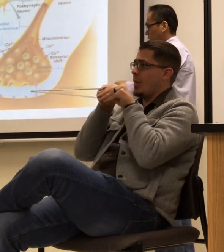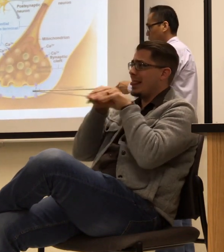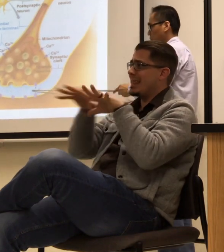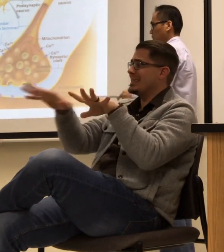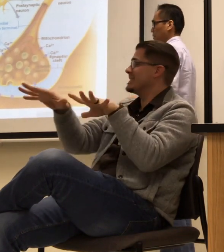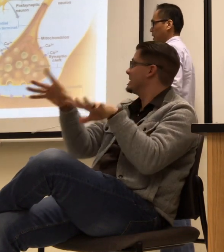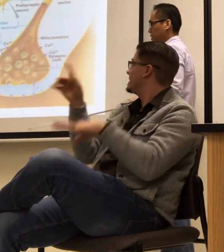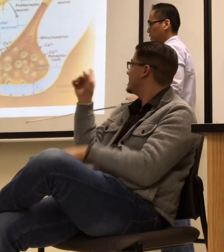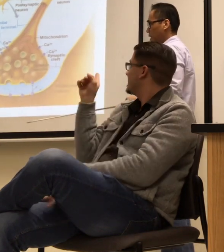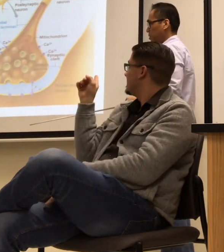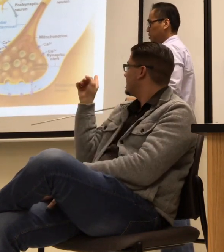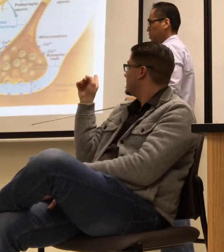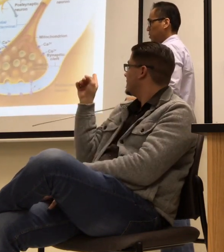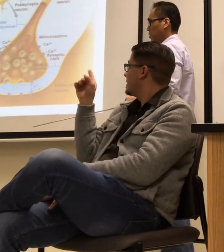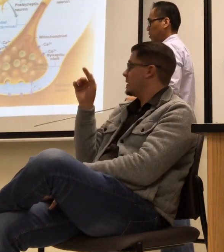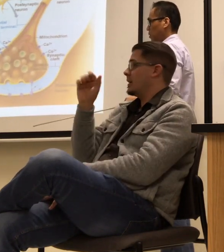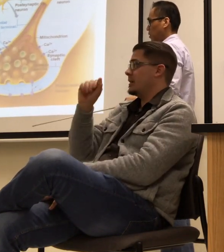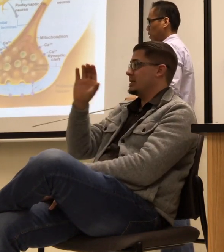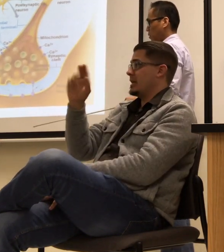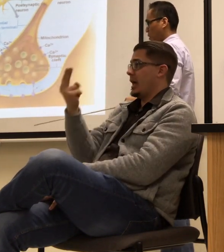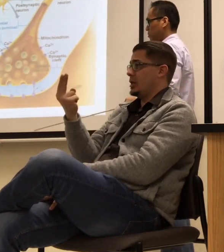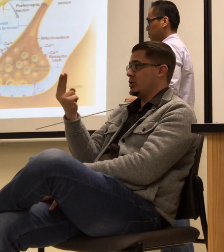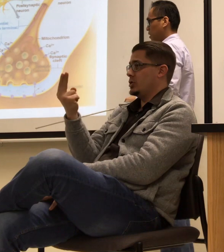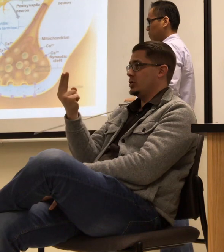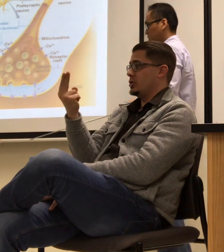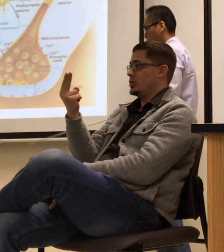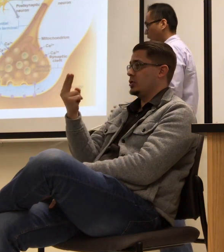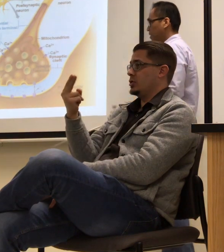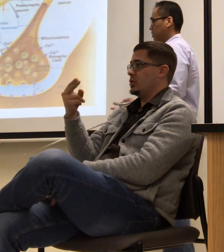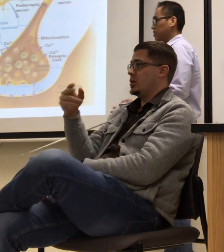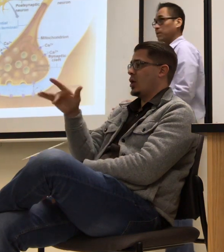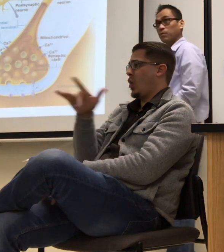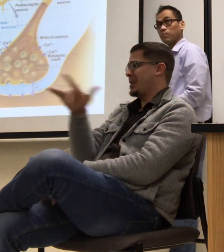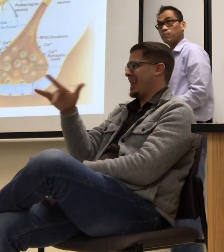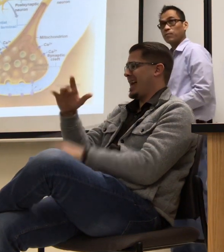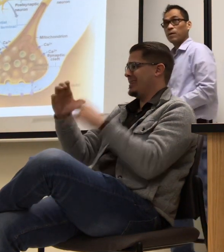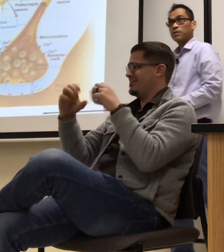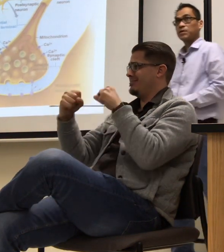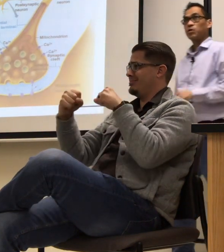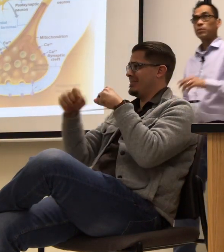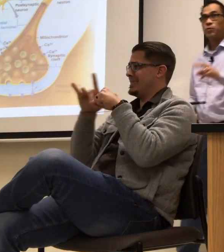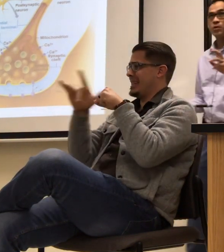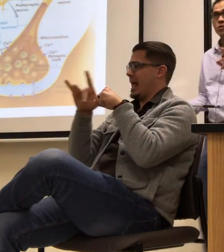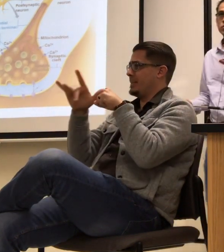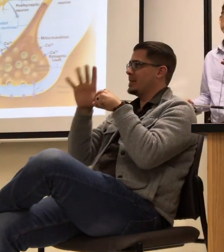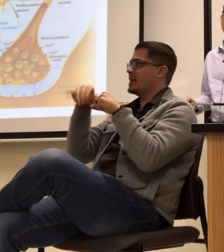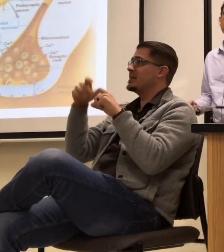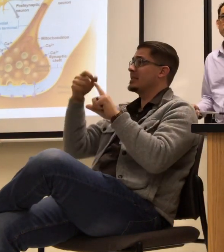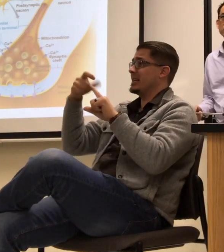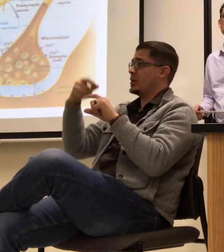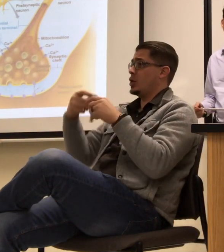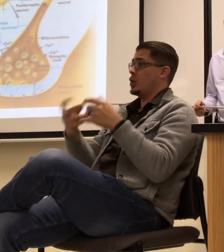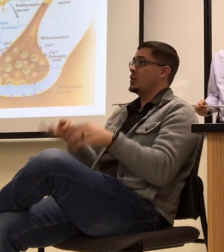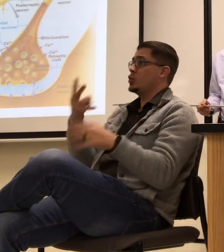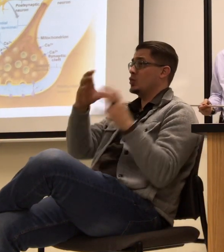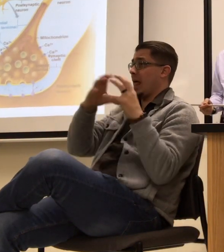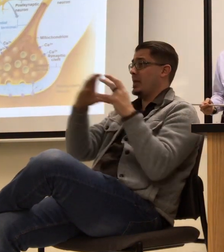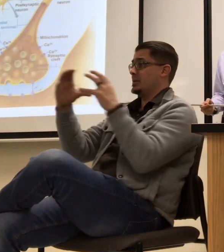release the ACH across the synapse. So that's the signal. The signal between two